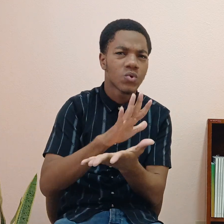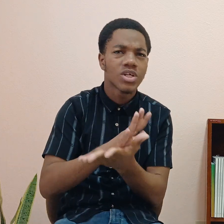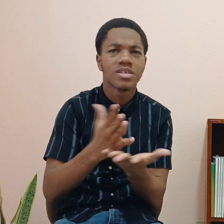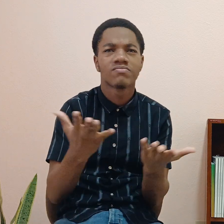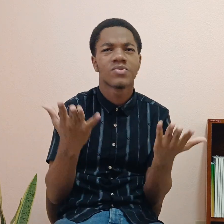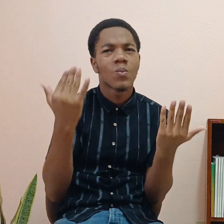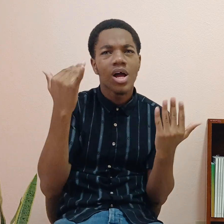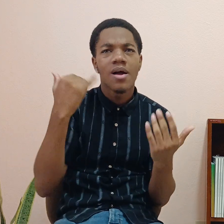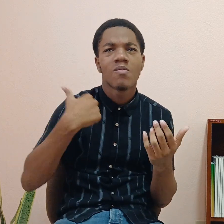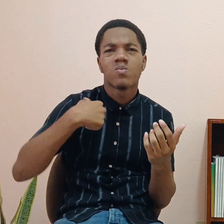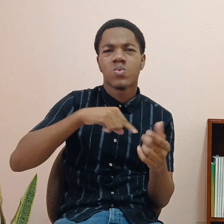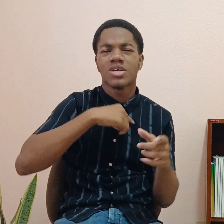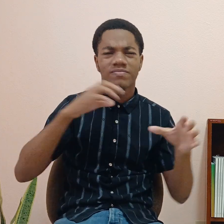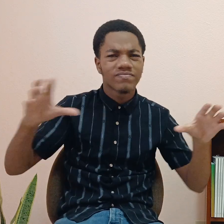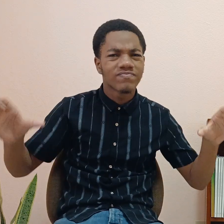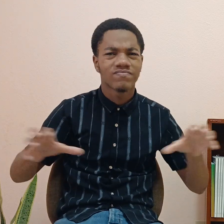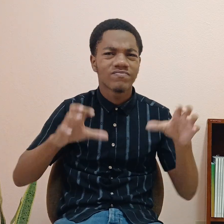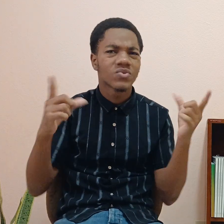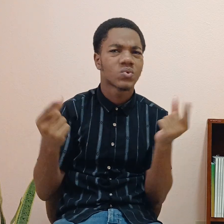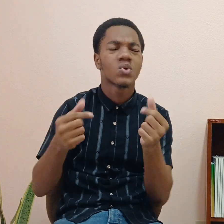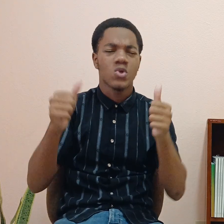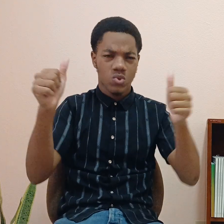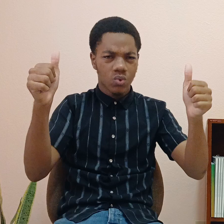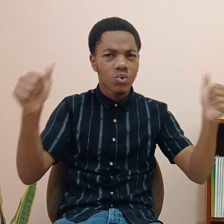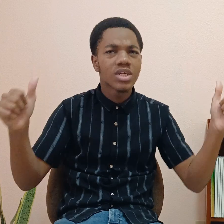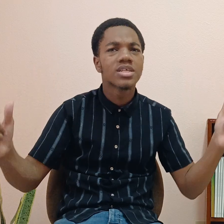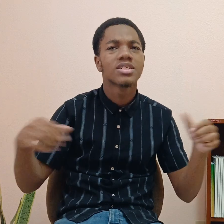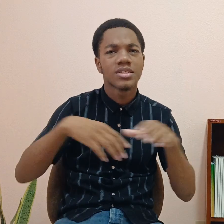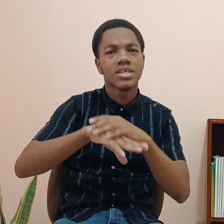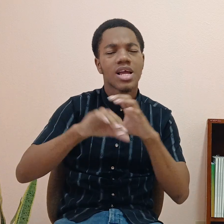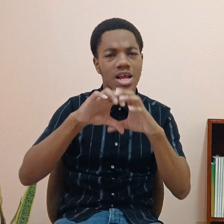both in and out of classes.